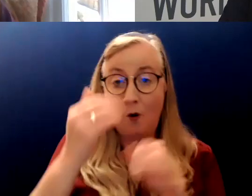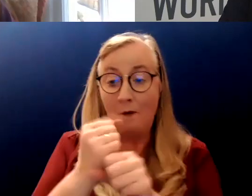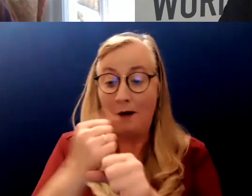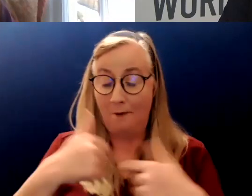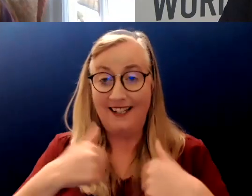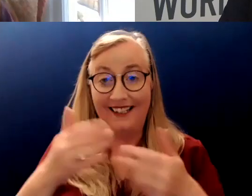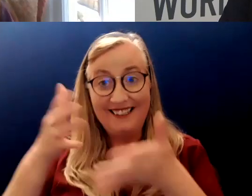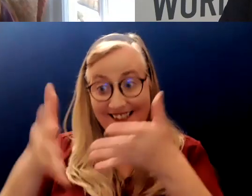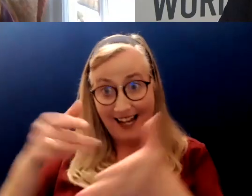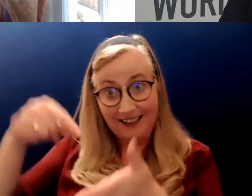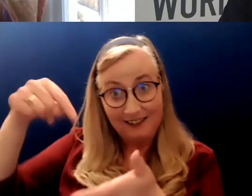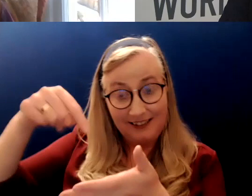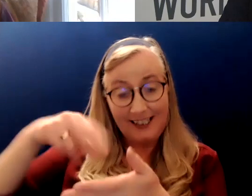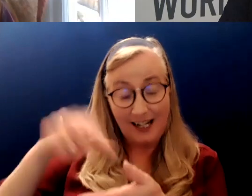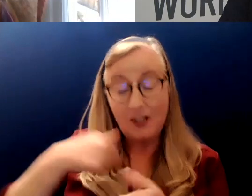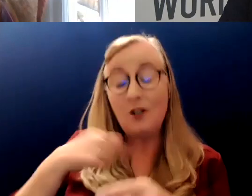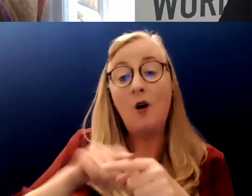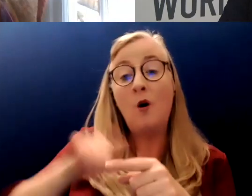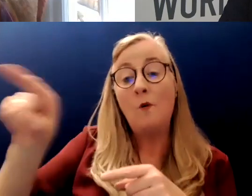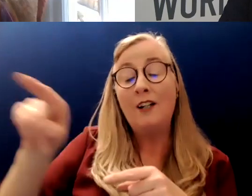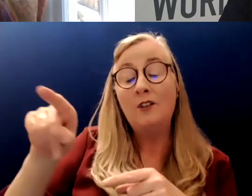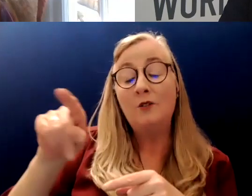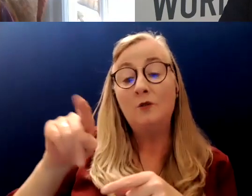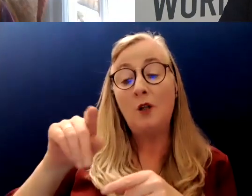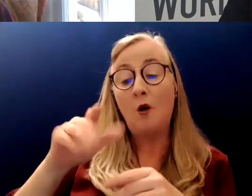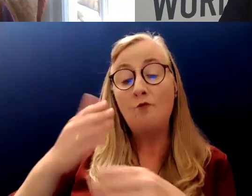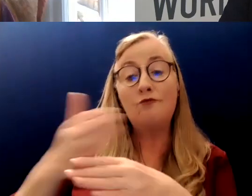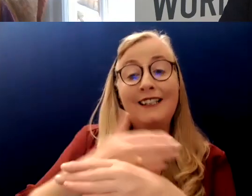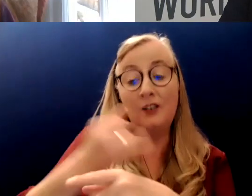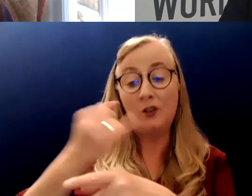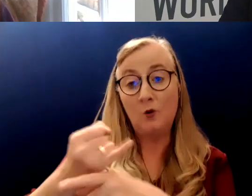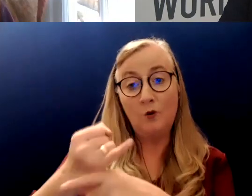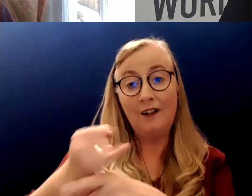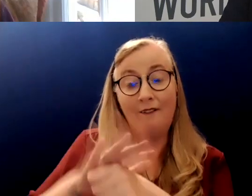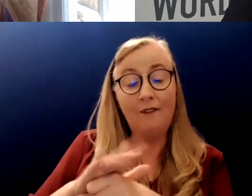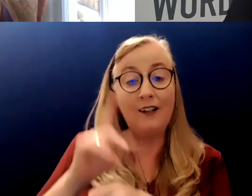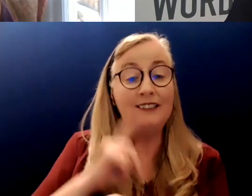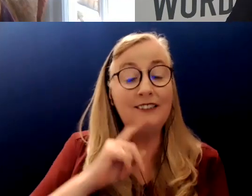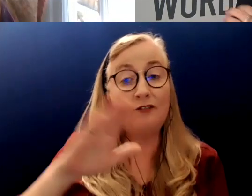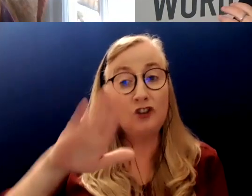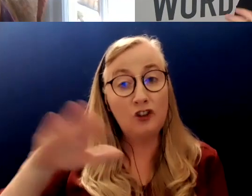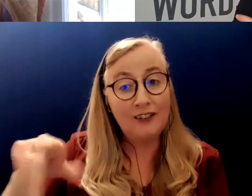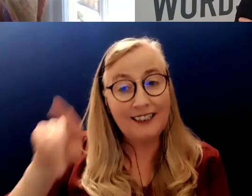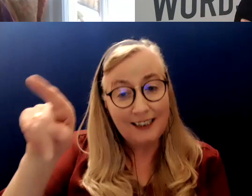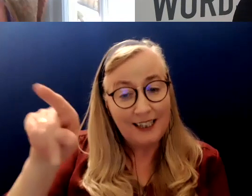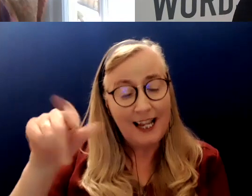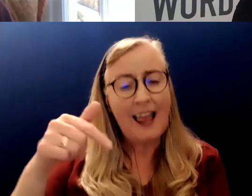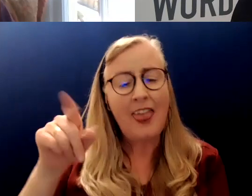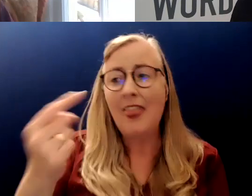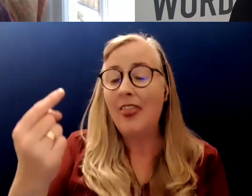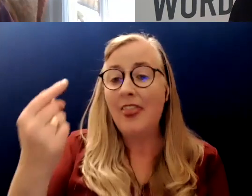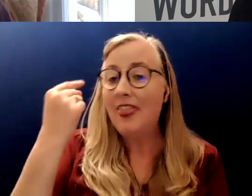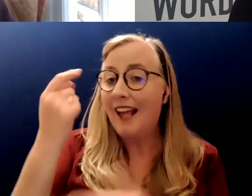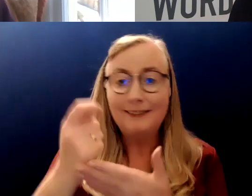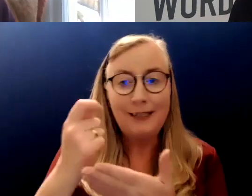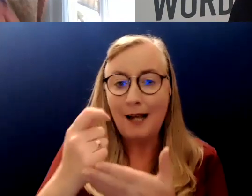to teach at a preschool for deaf children. And at that time, I fell in love with